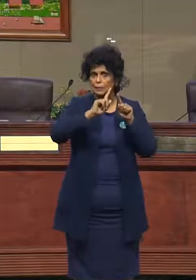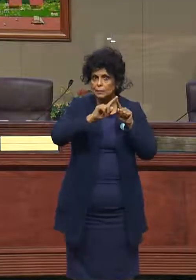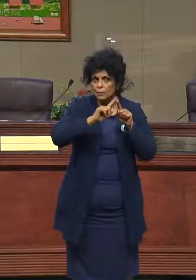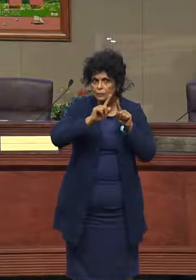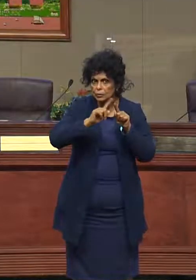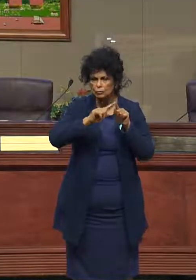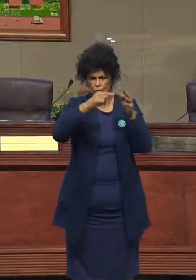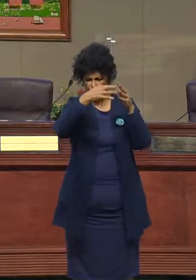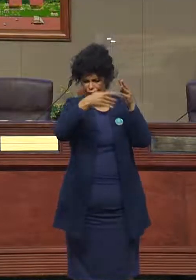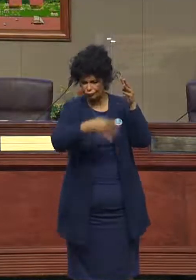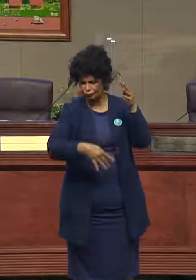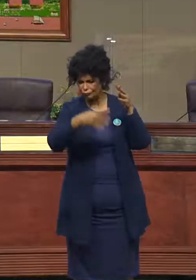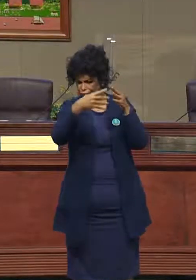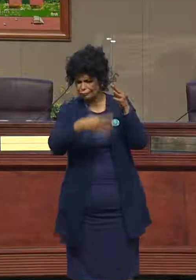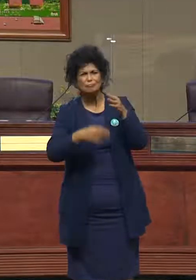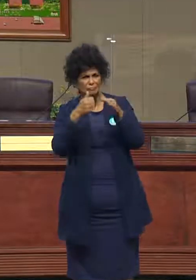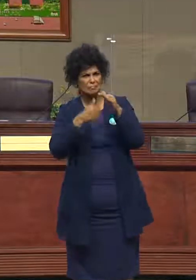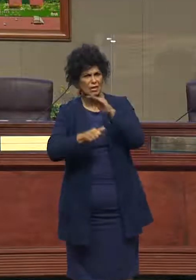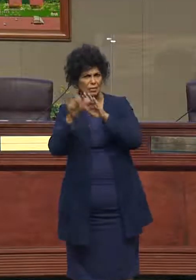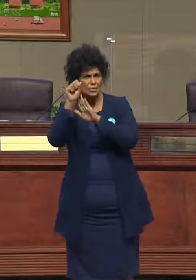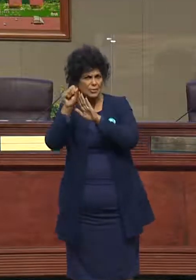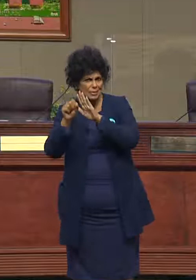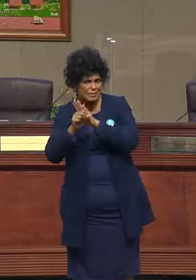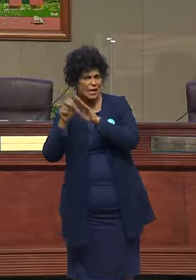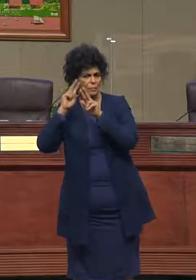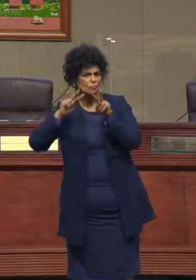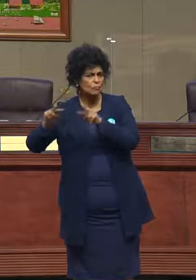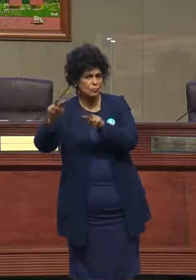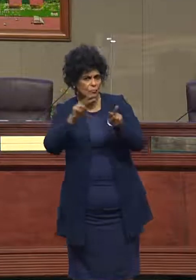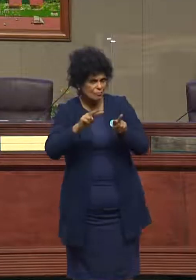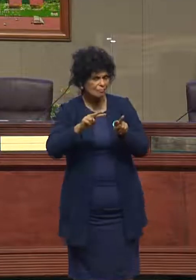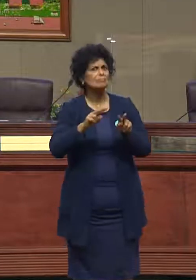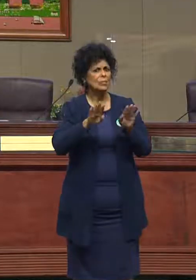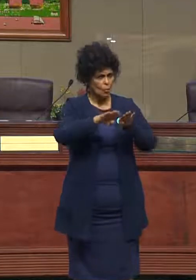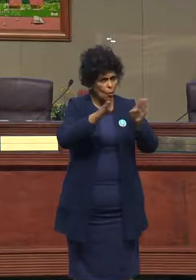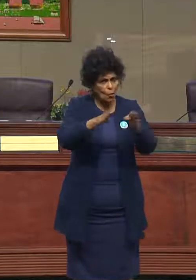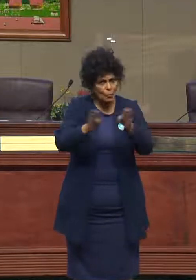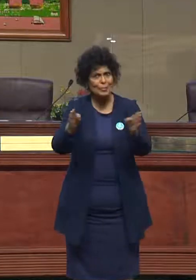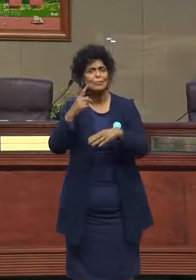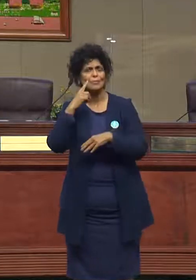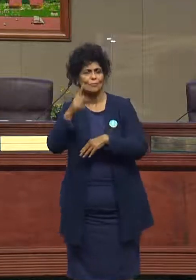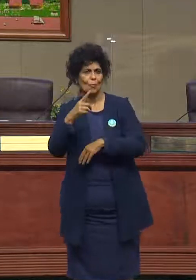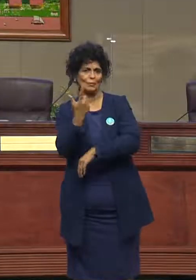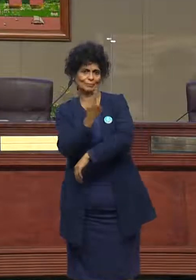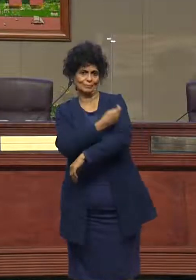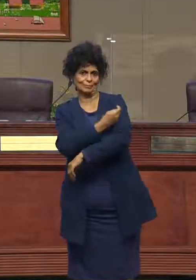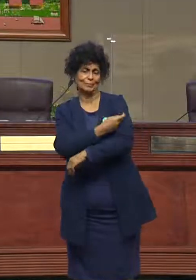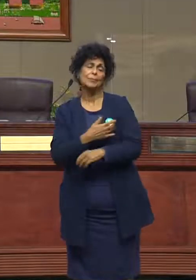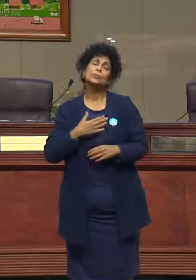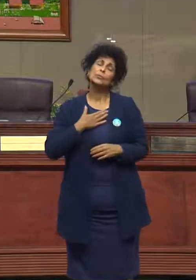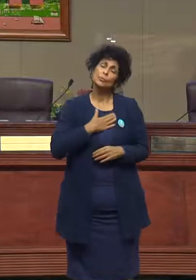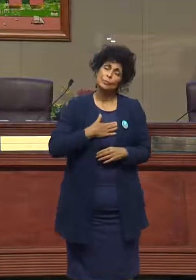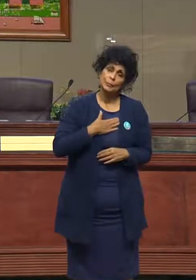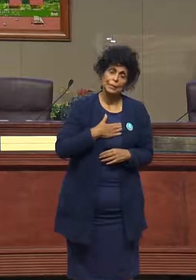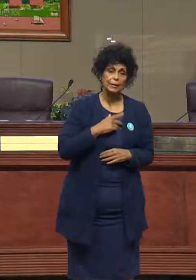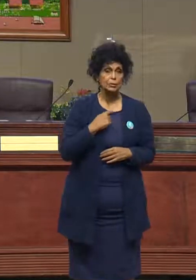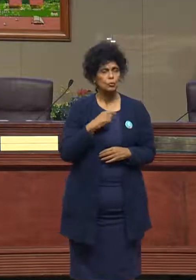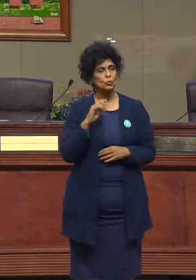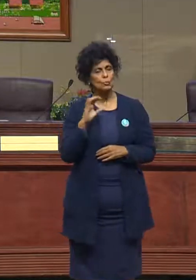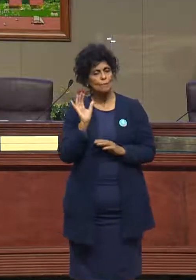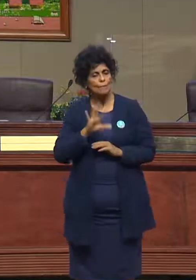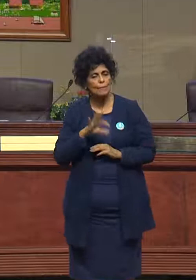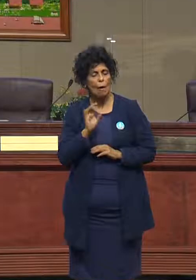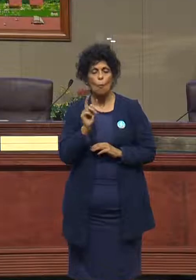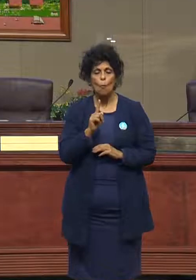state mandates and oversight. So please find a location that is convenient for you if